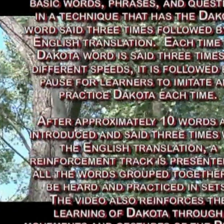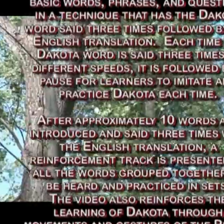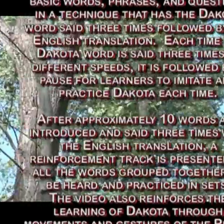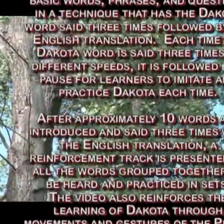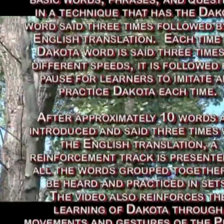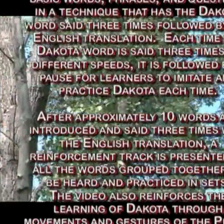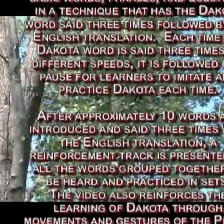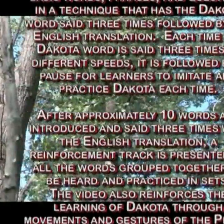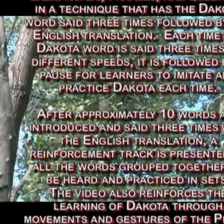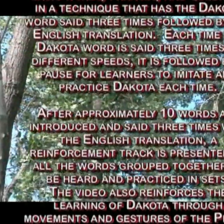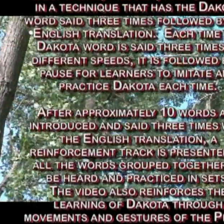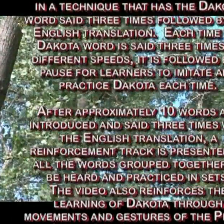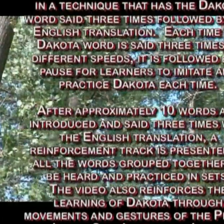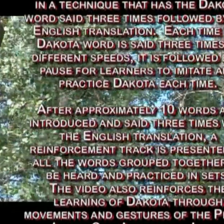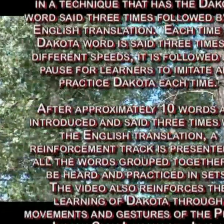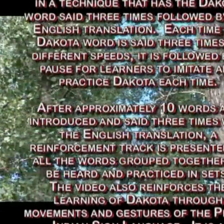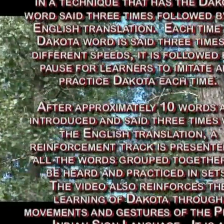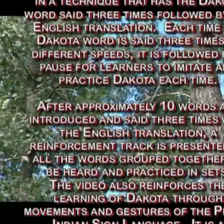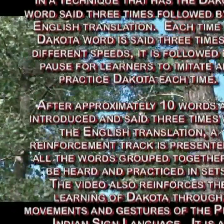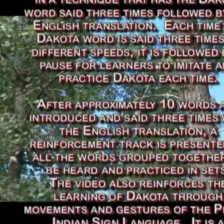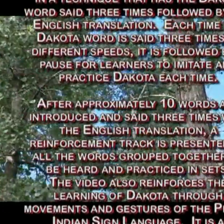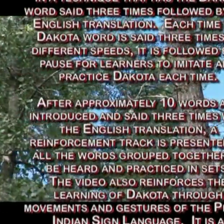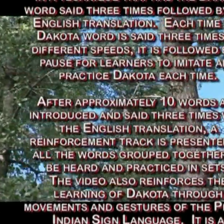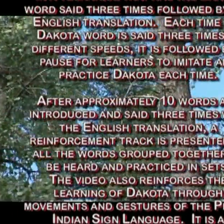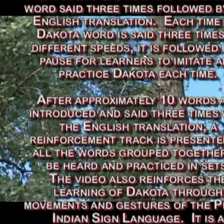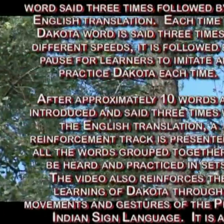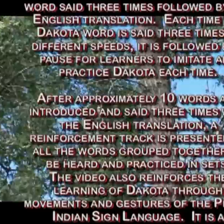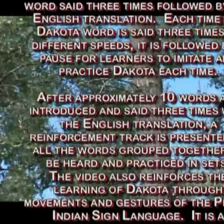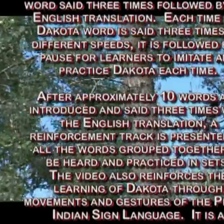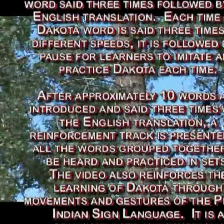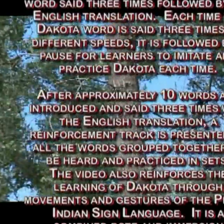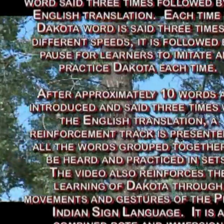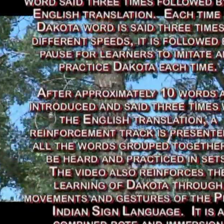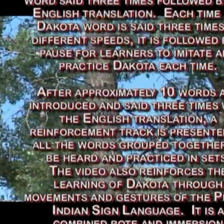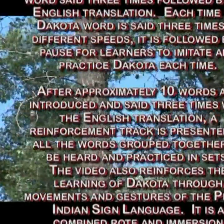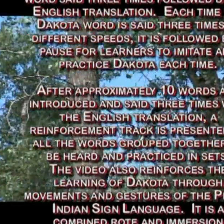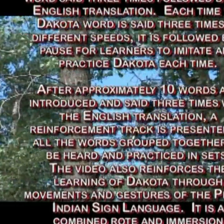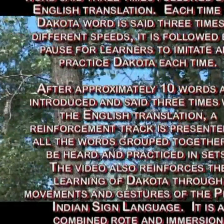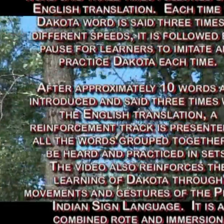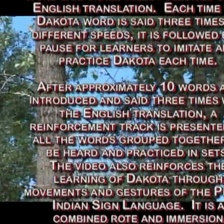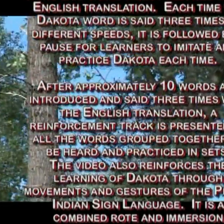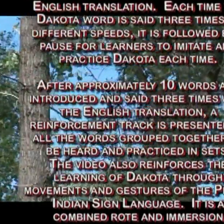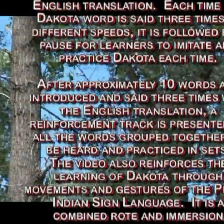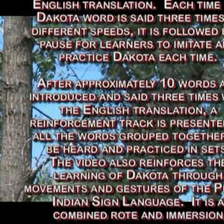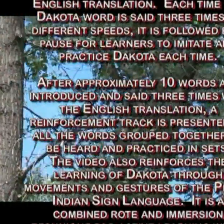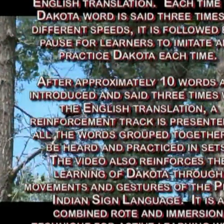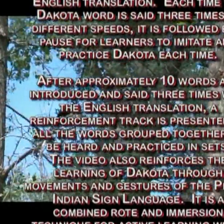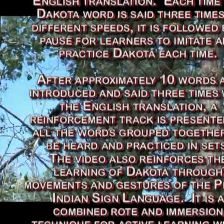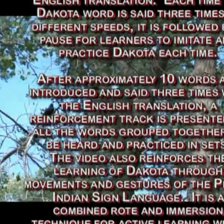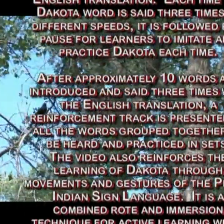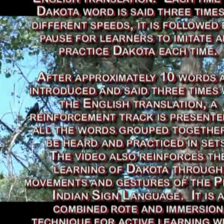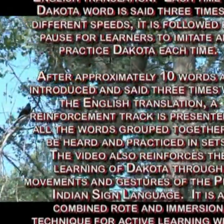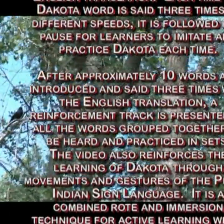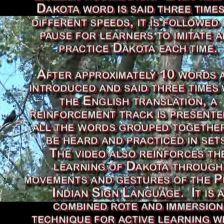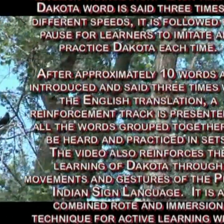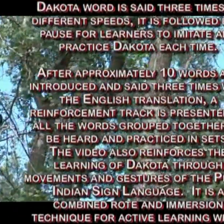with English translations, a reinforcement track is presented of all the words grouped together to be heard